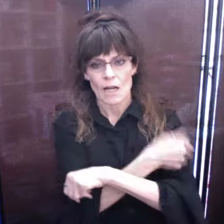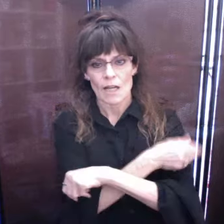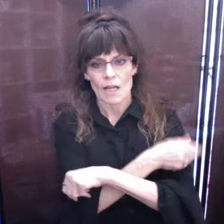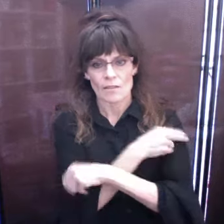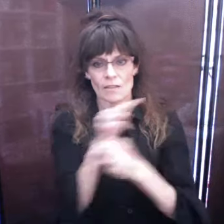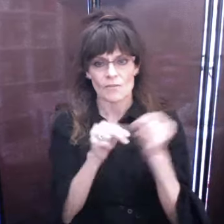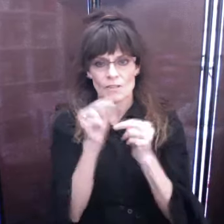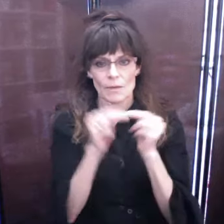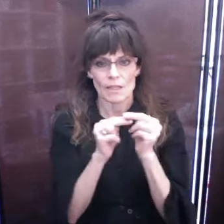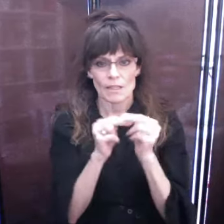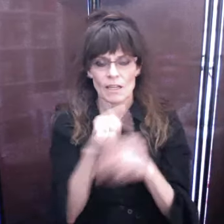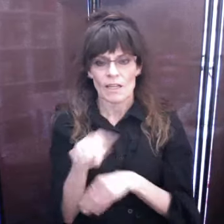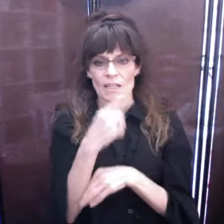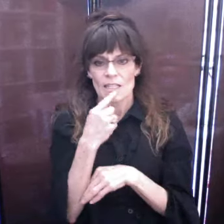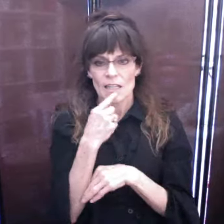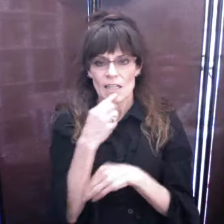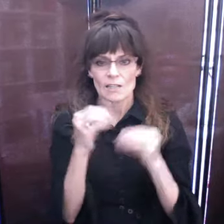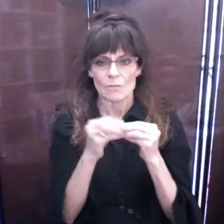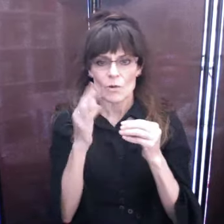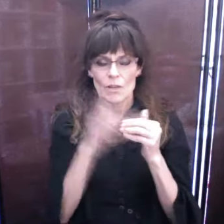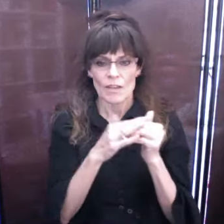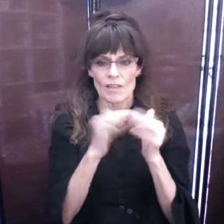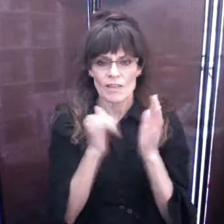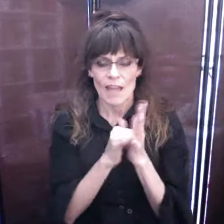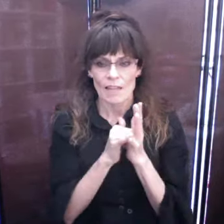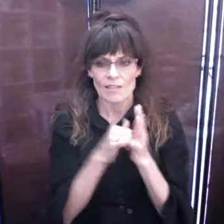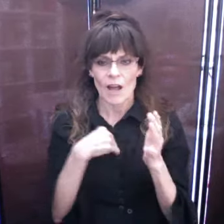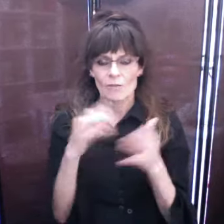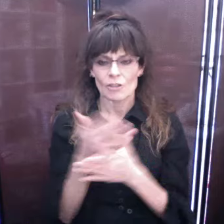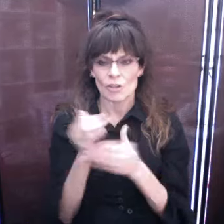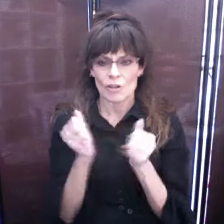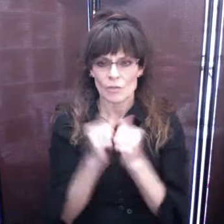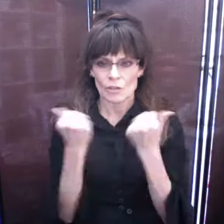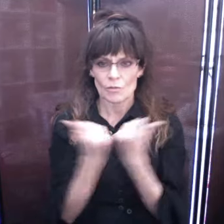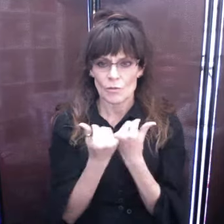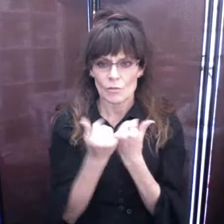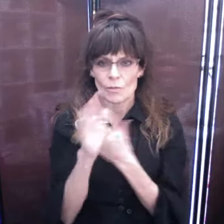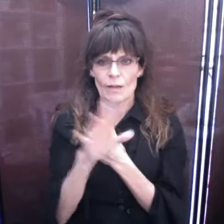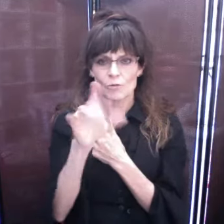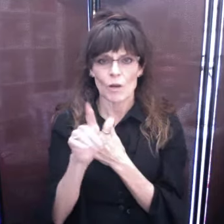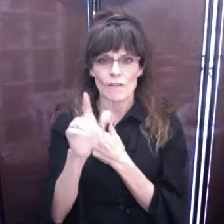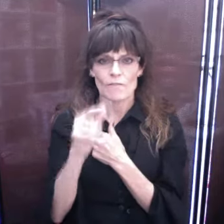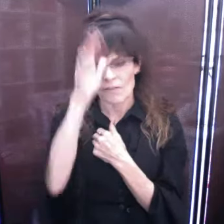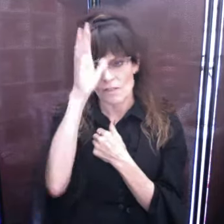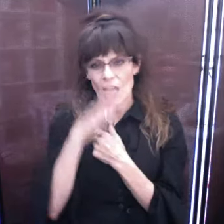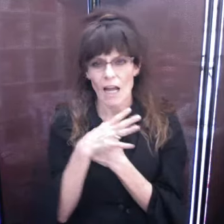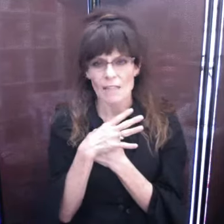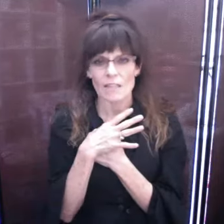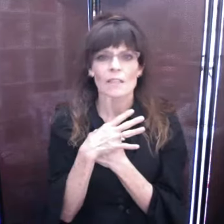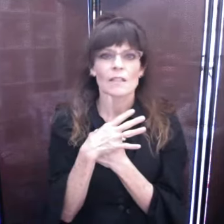They actually say it's much more than that. And so I was sharing with a group of there's about 25 guys in the room. This is it's the last year,